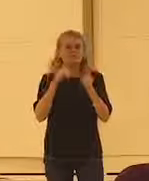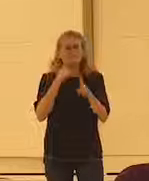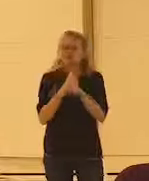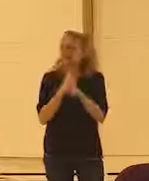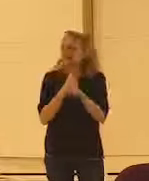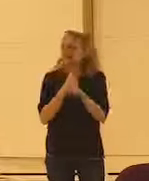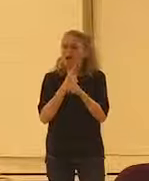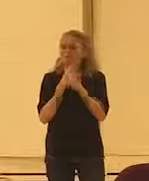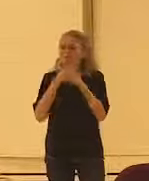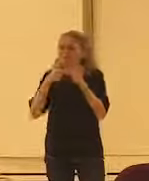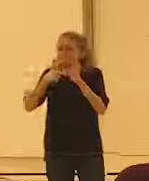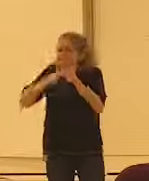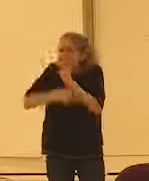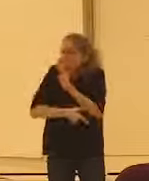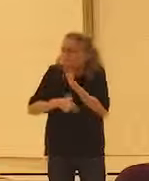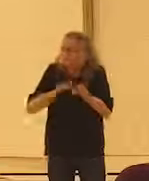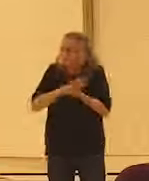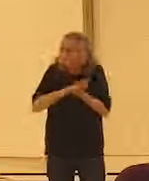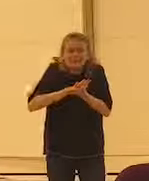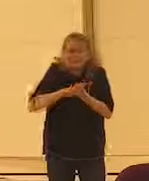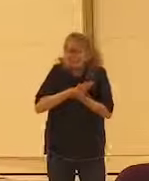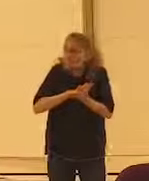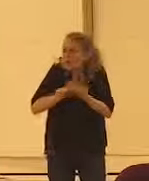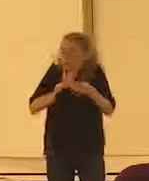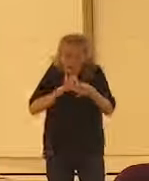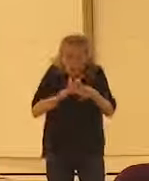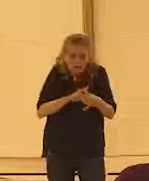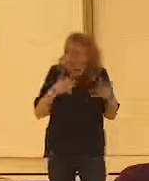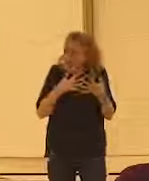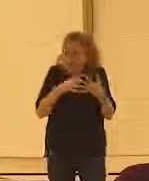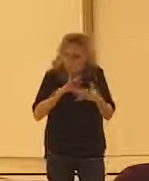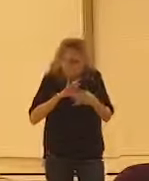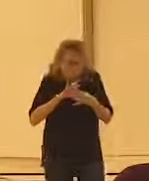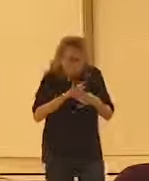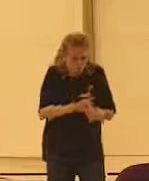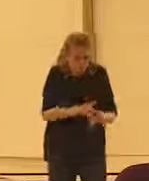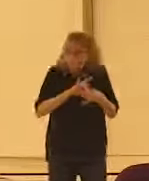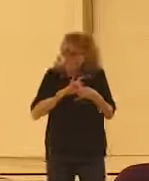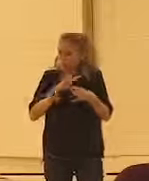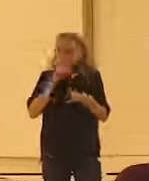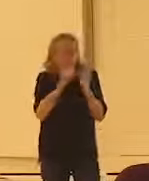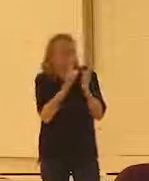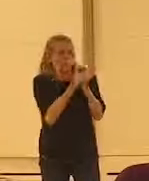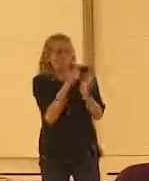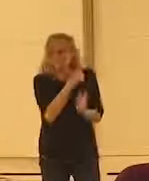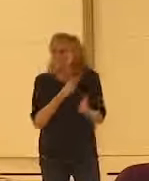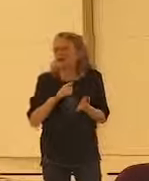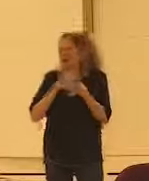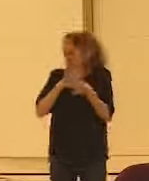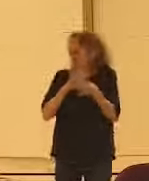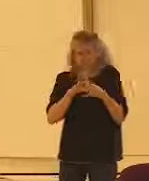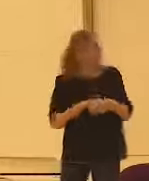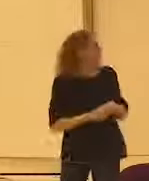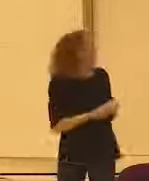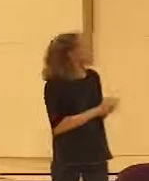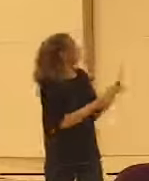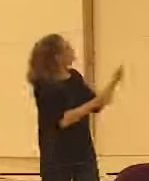are already talking about trying to cure them and mend them. So how do they get the bond